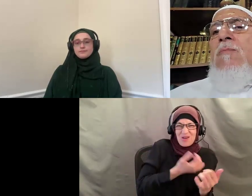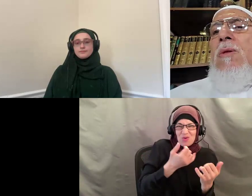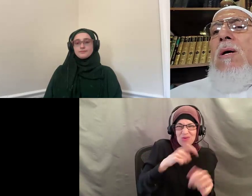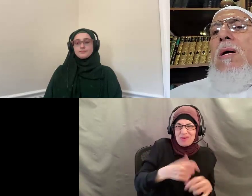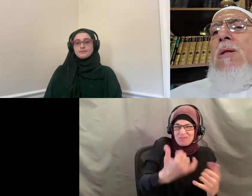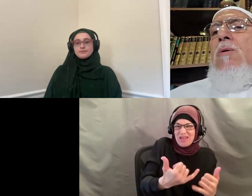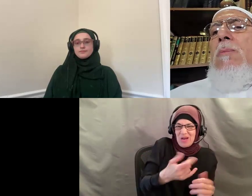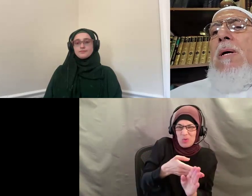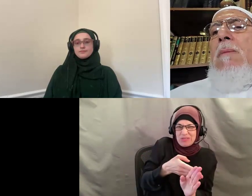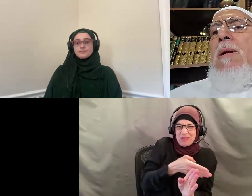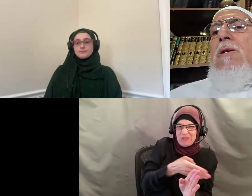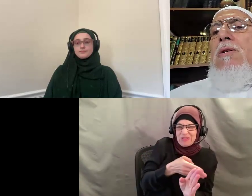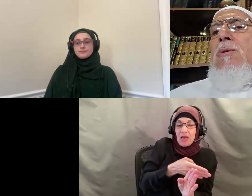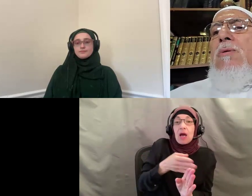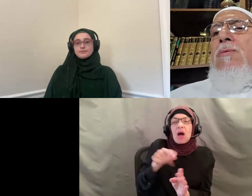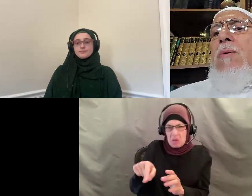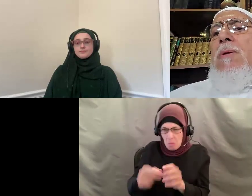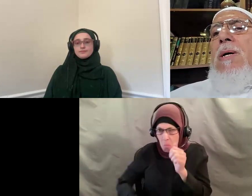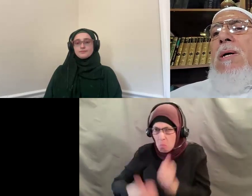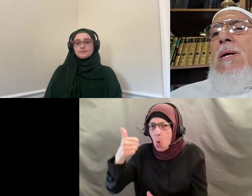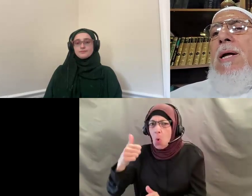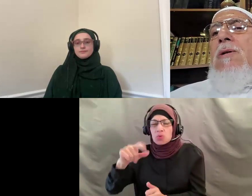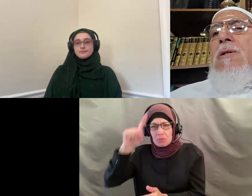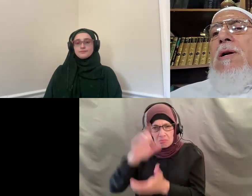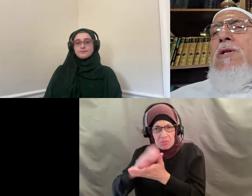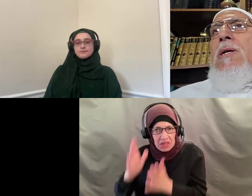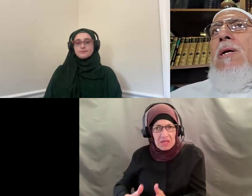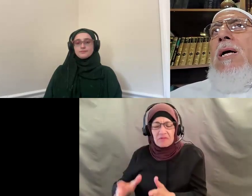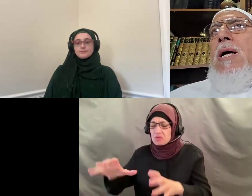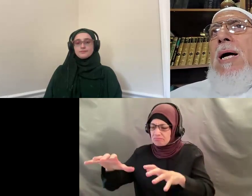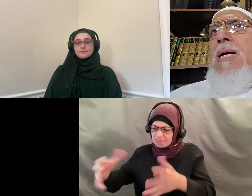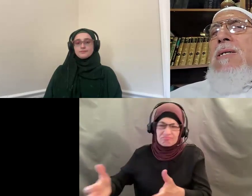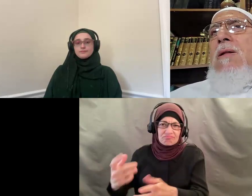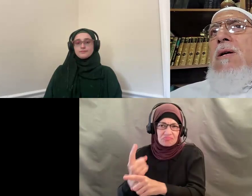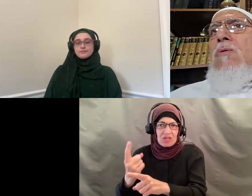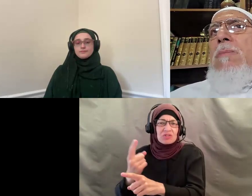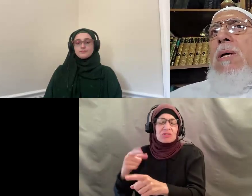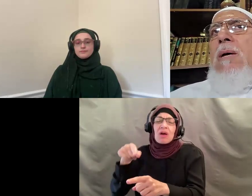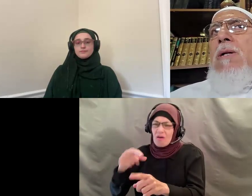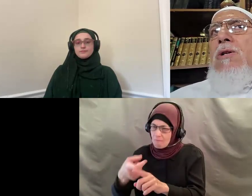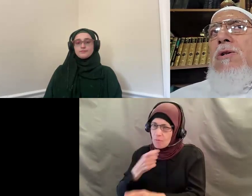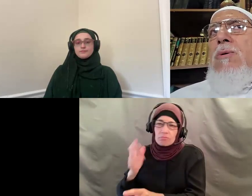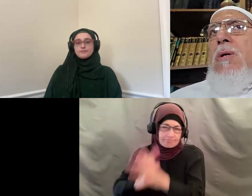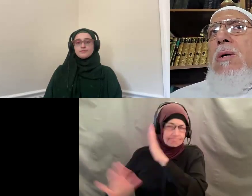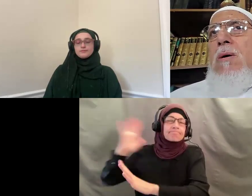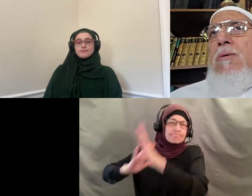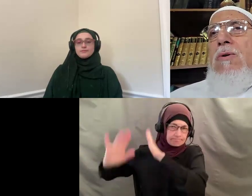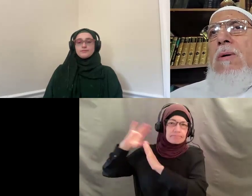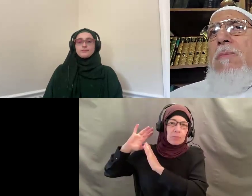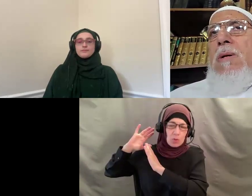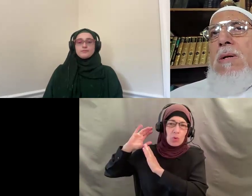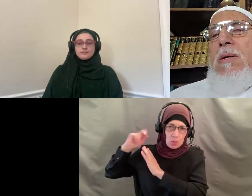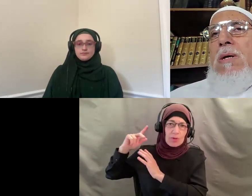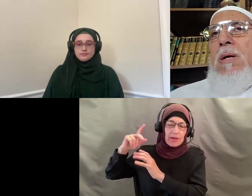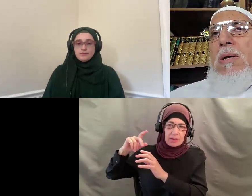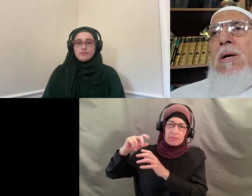right, there will be a multitude from the later generation, as there will be a multitude